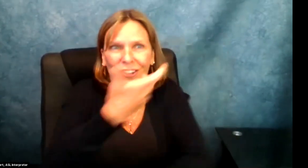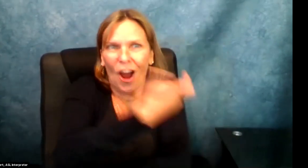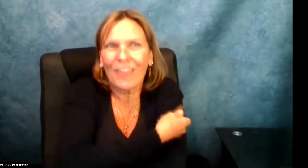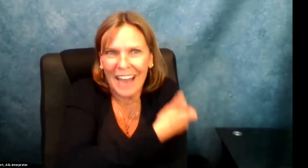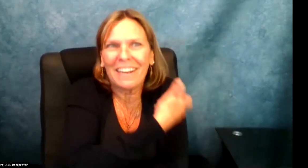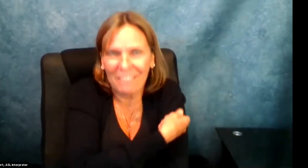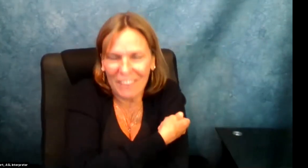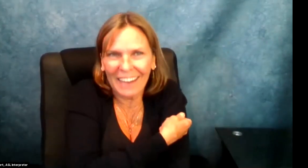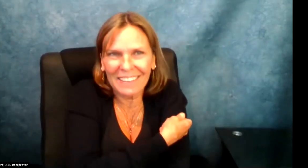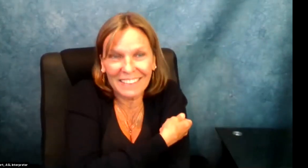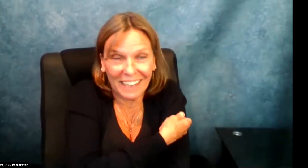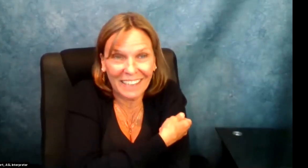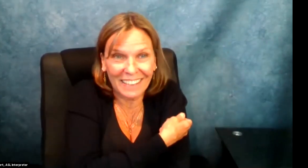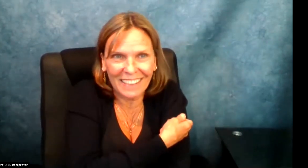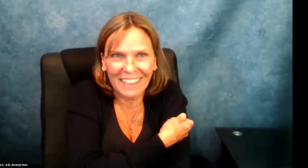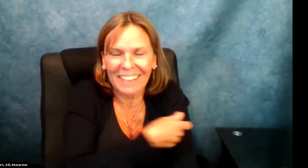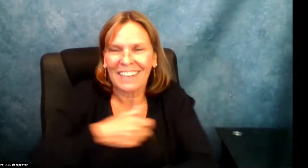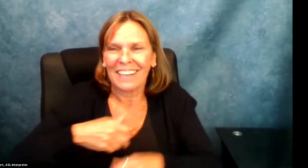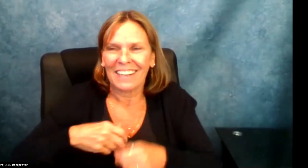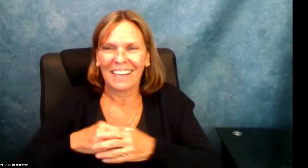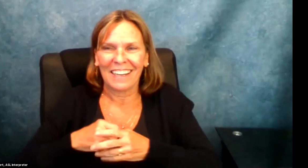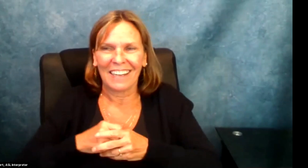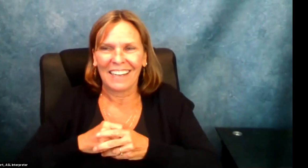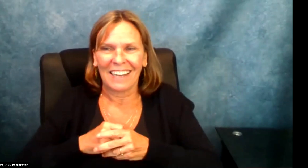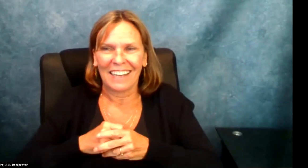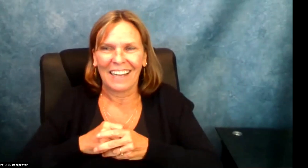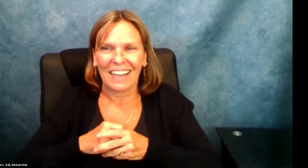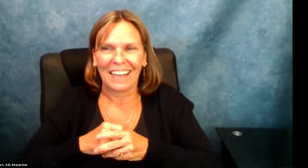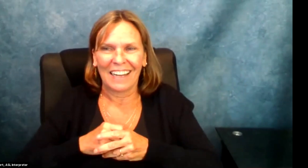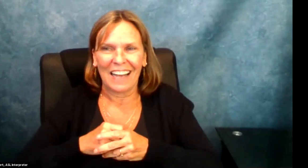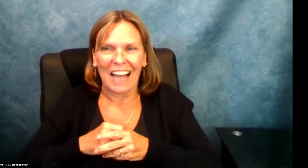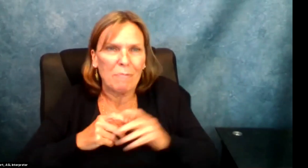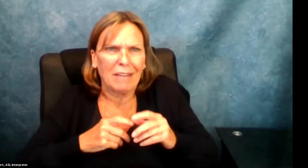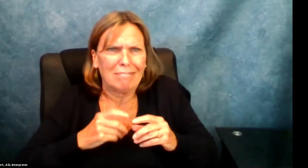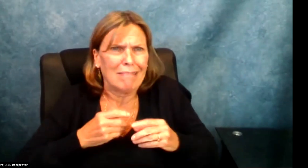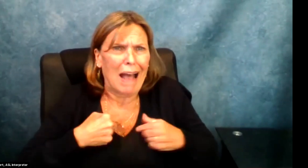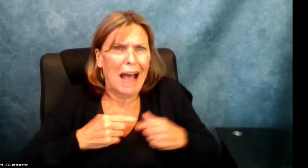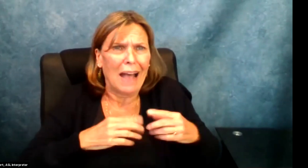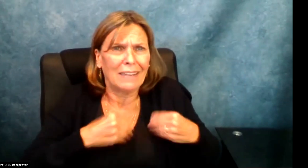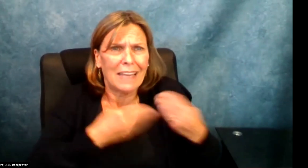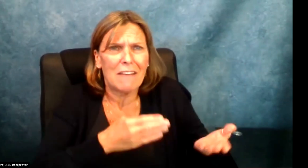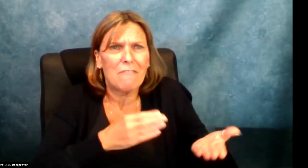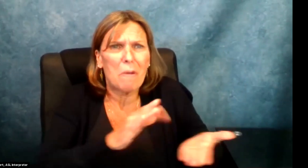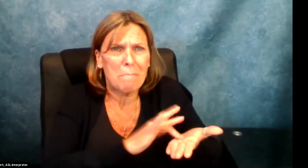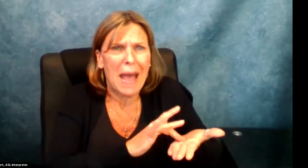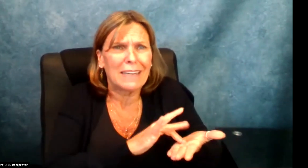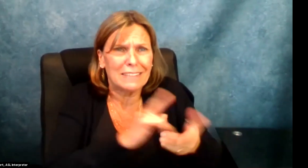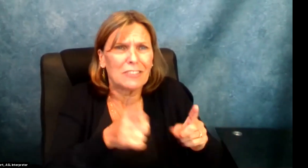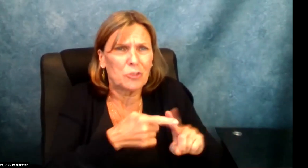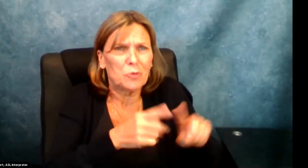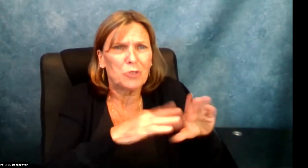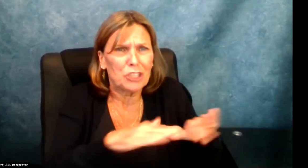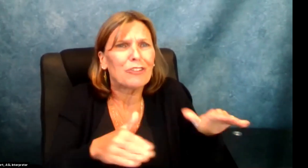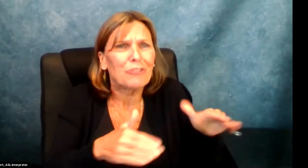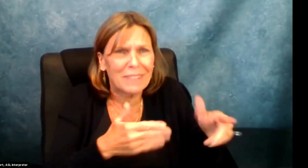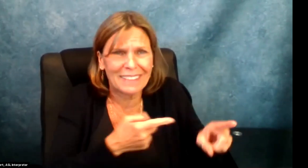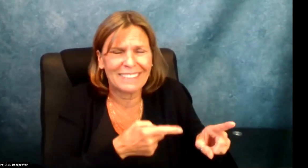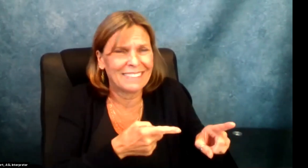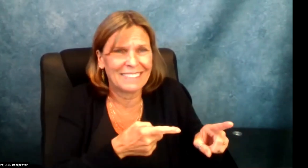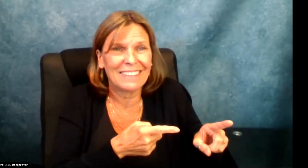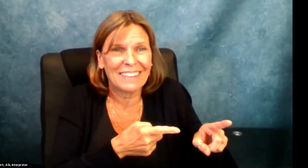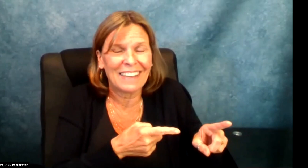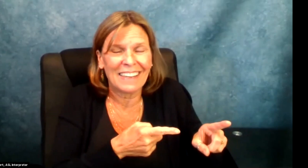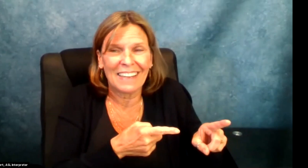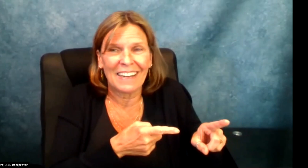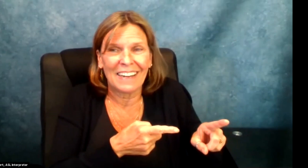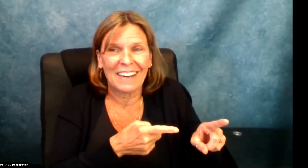this is not, I mean, I give so many medications to kids that it's like a handful of people have gotten.